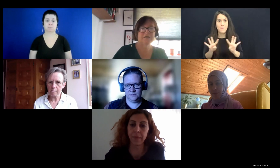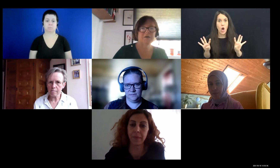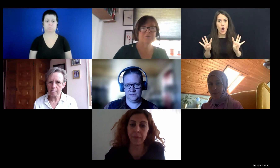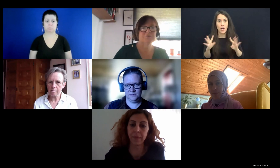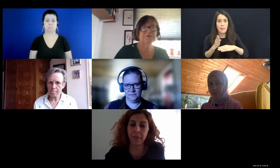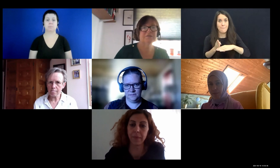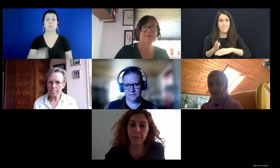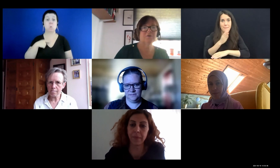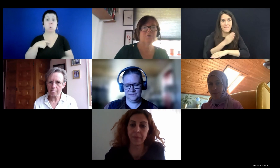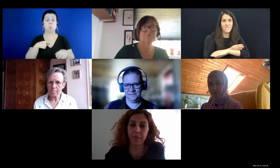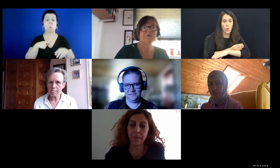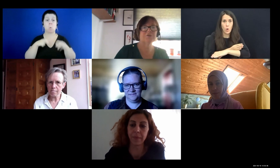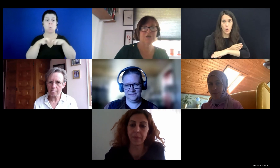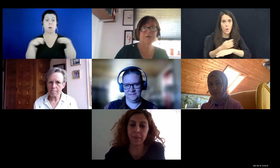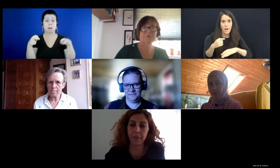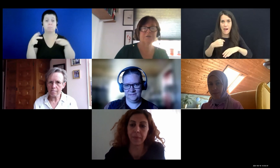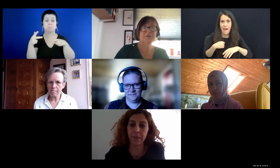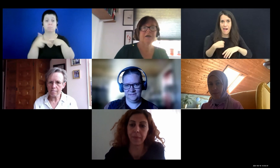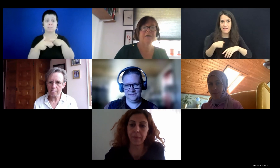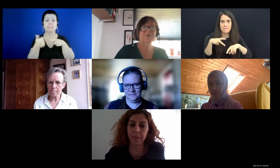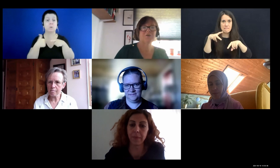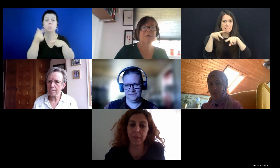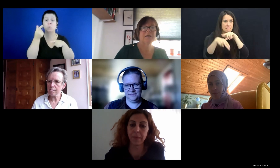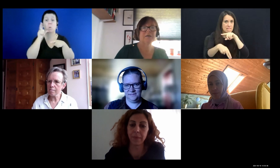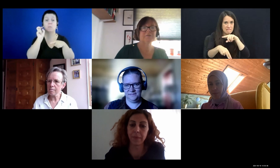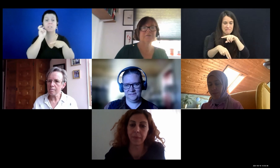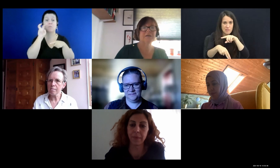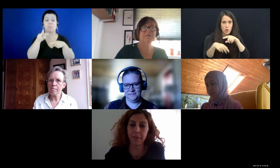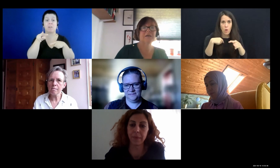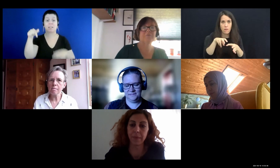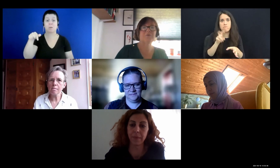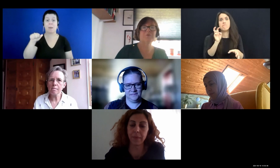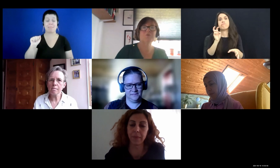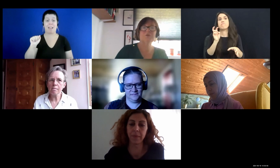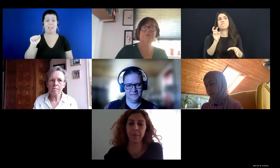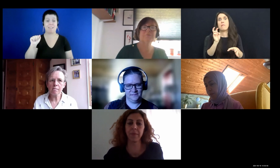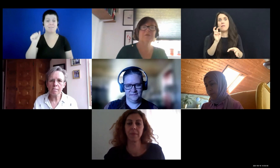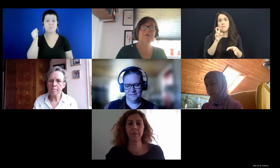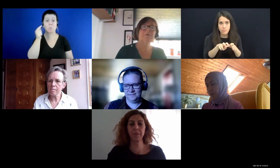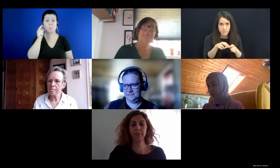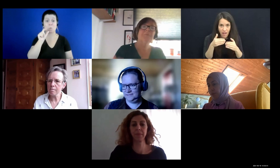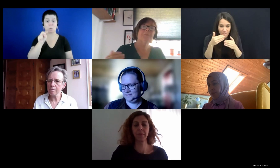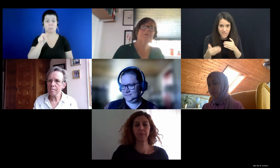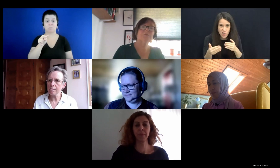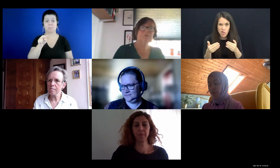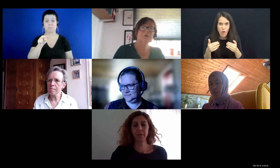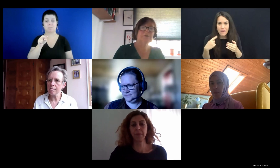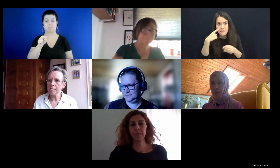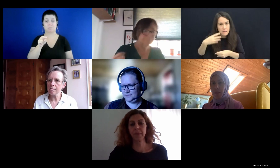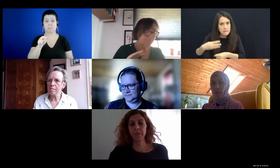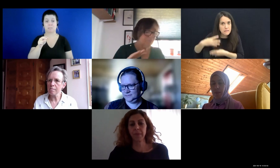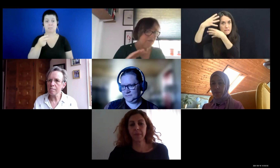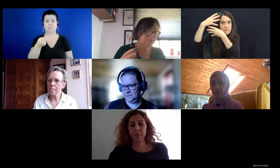and I can't really see all of the chat and the Q&As that came from the audience. And I'm thinking, my thoughts